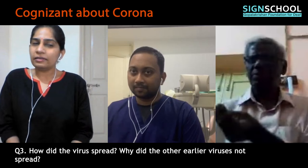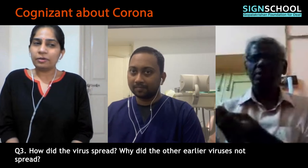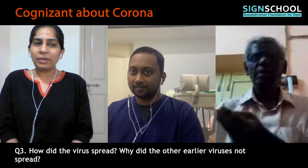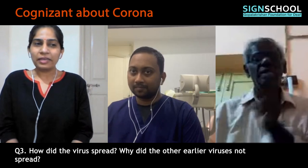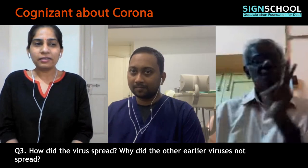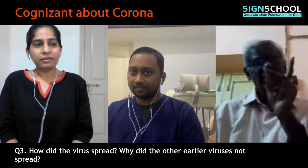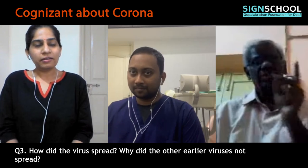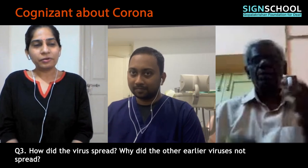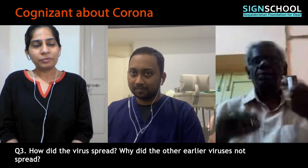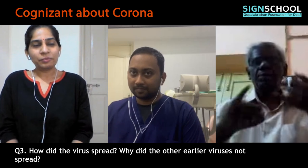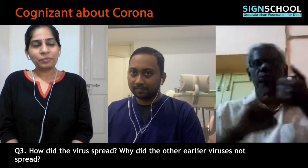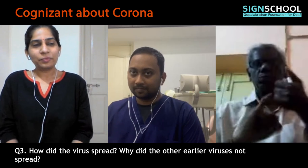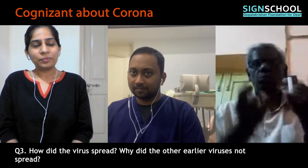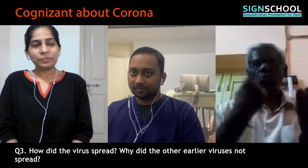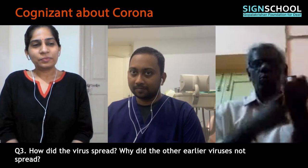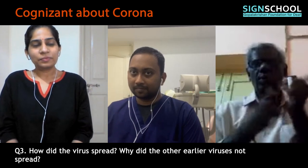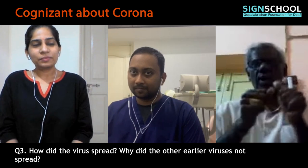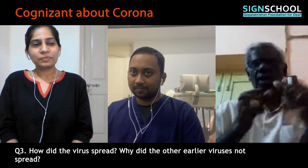and medical